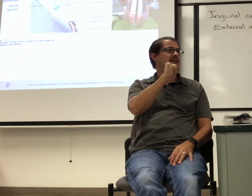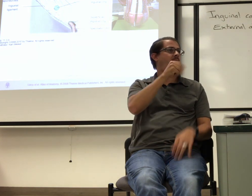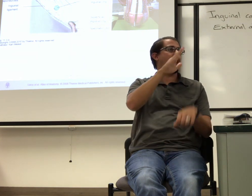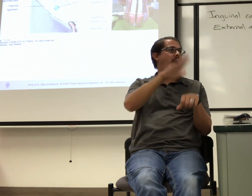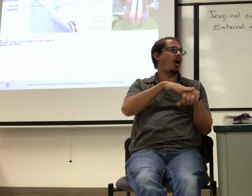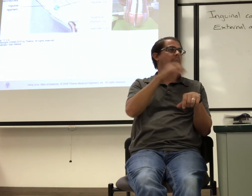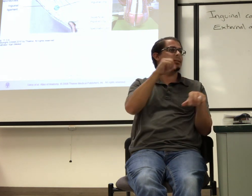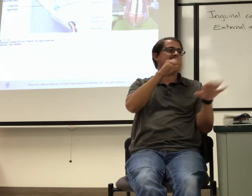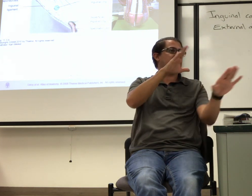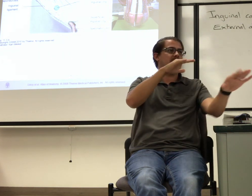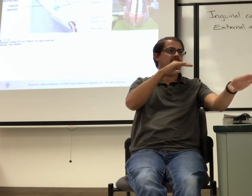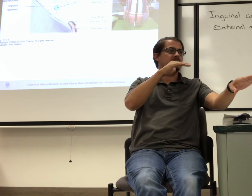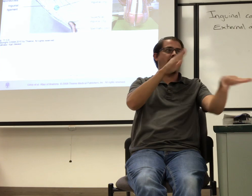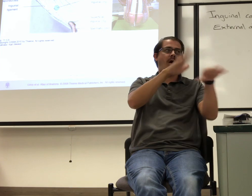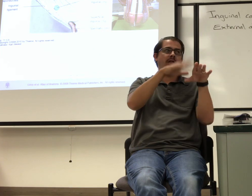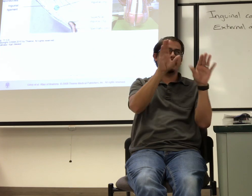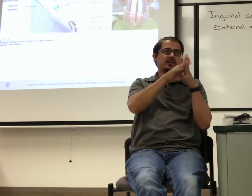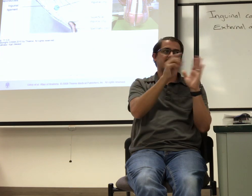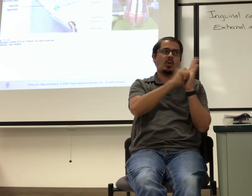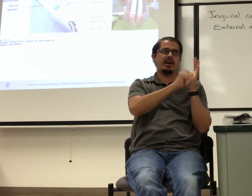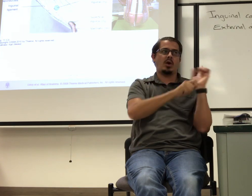but note